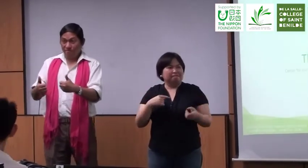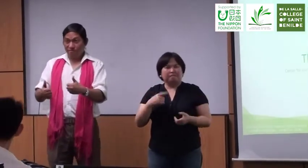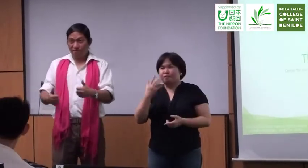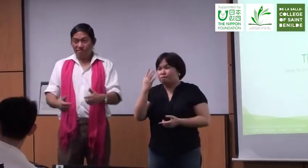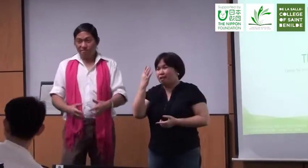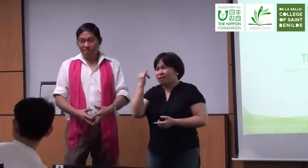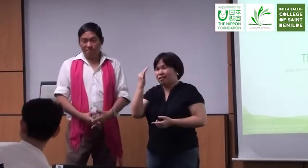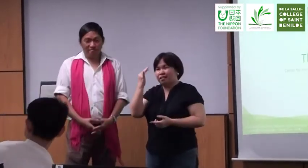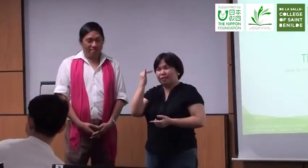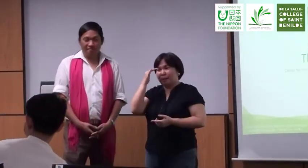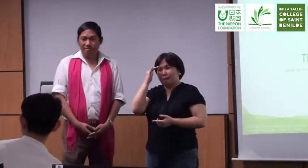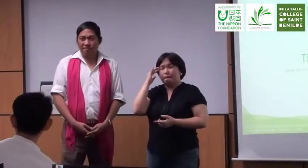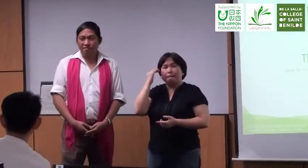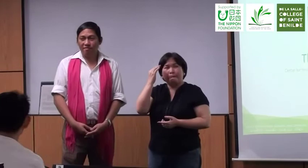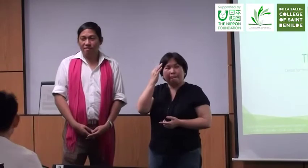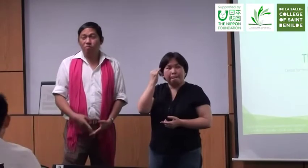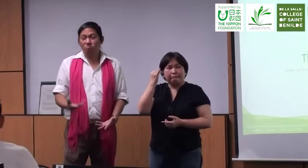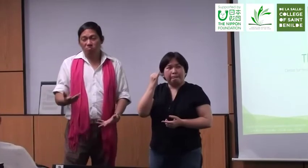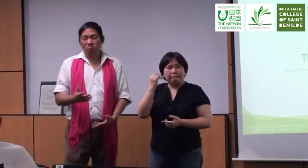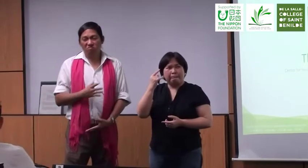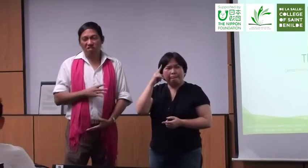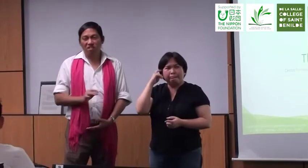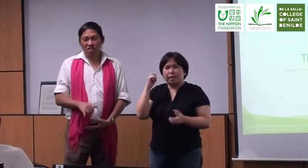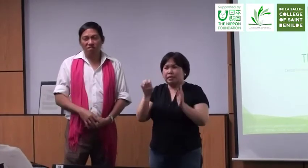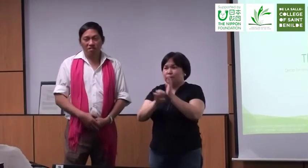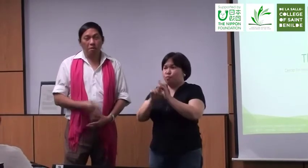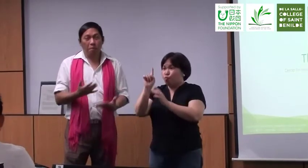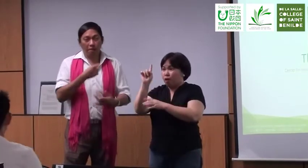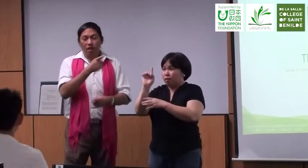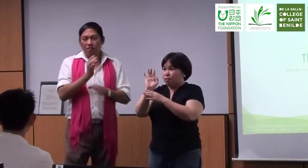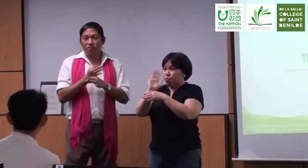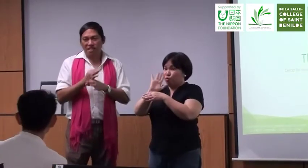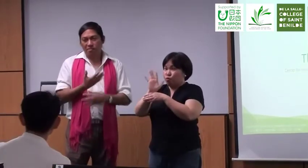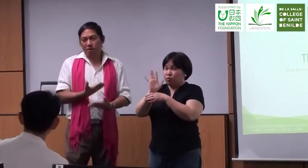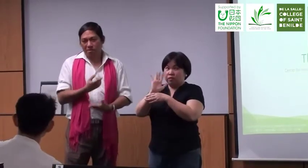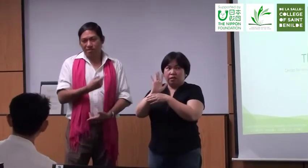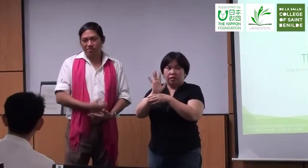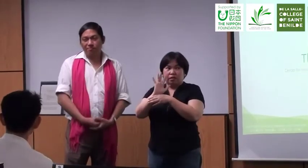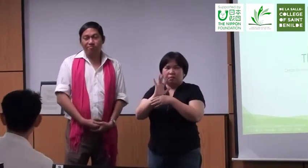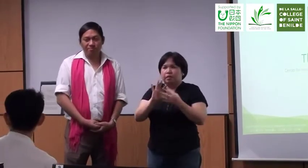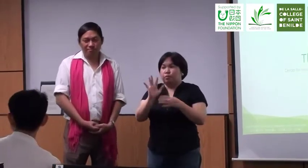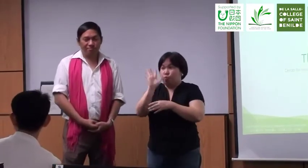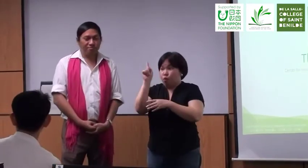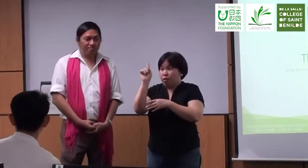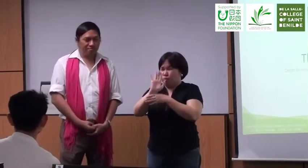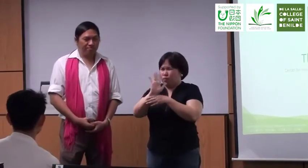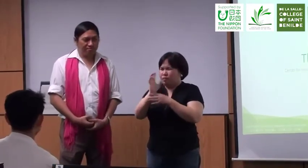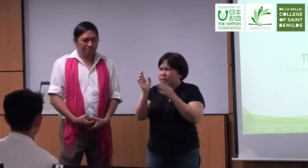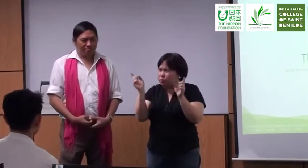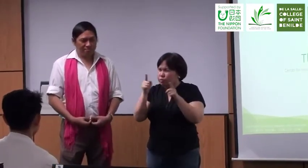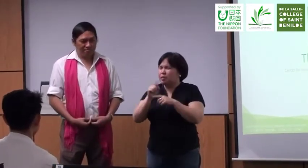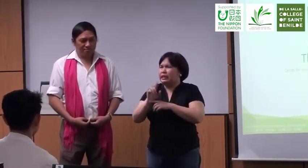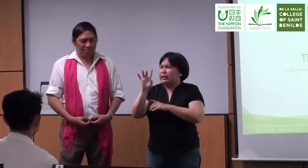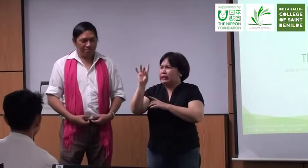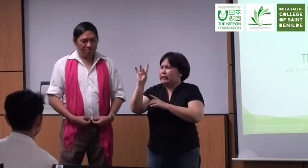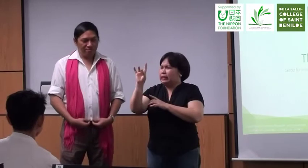Kasi, for example, a simple movie will be around 800 MB or even 1